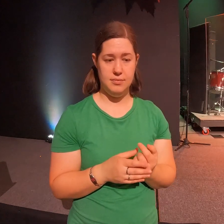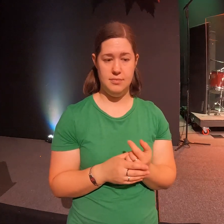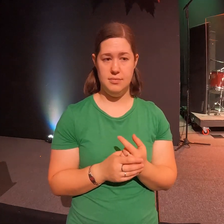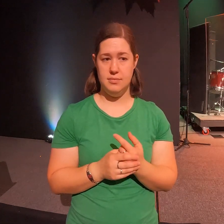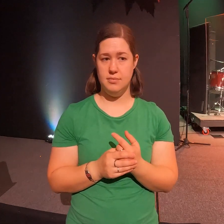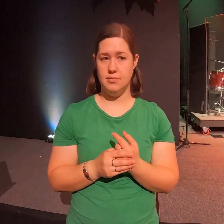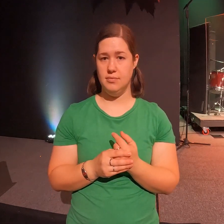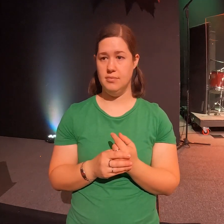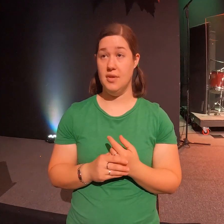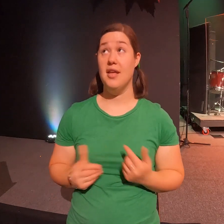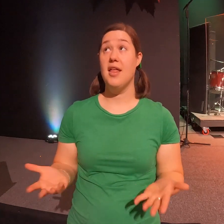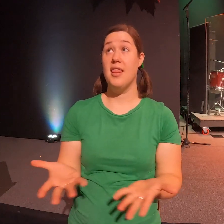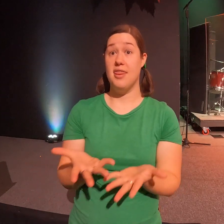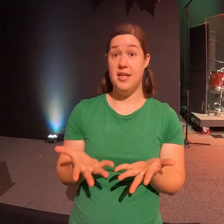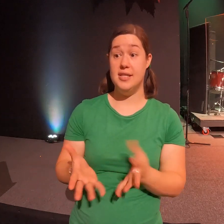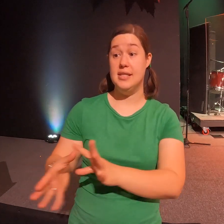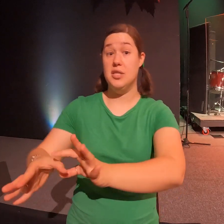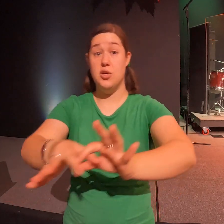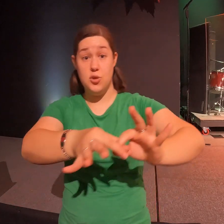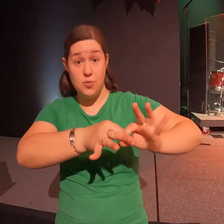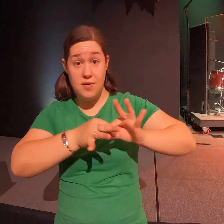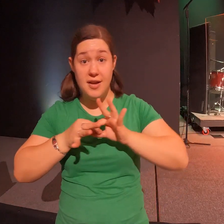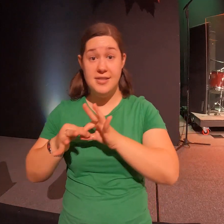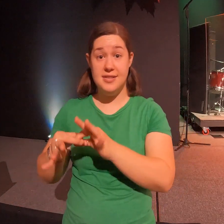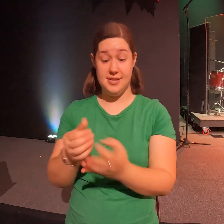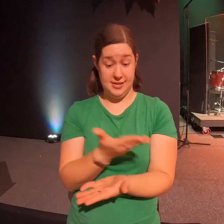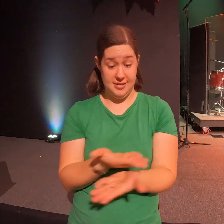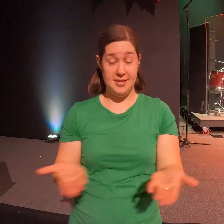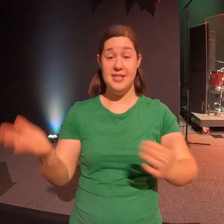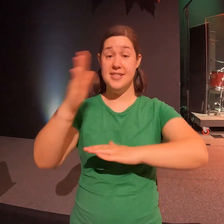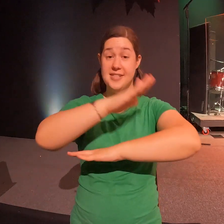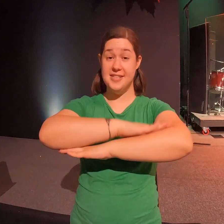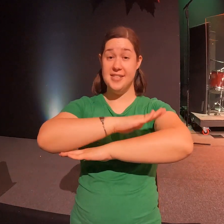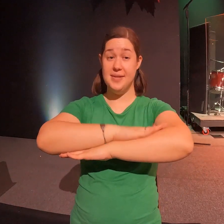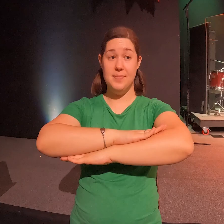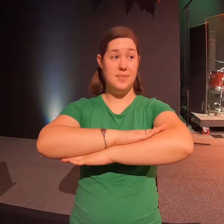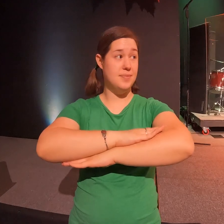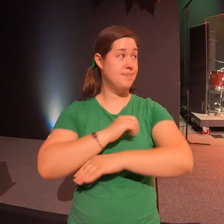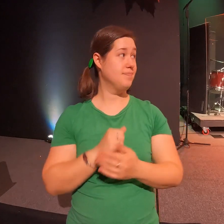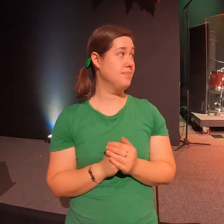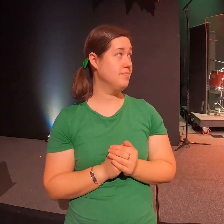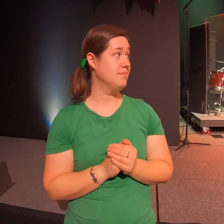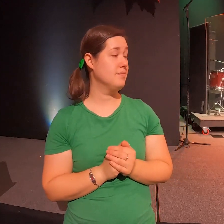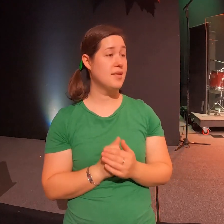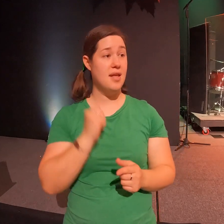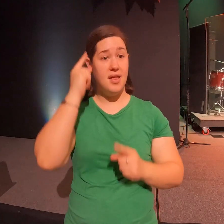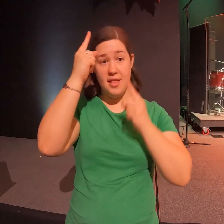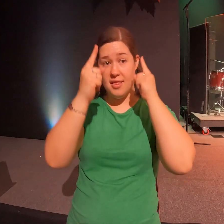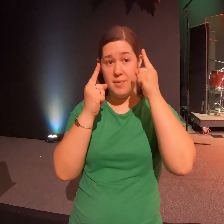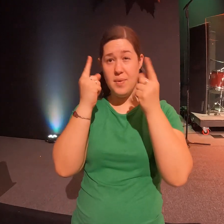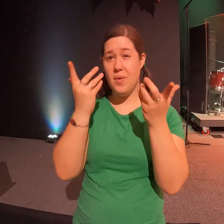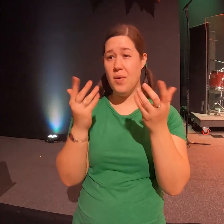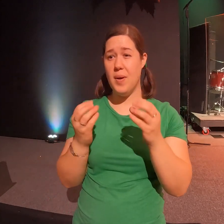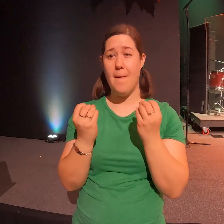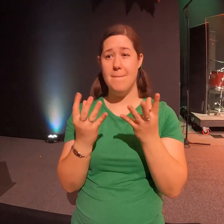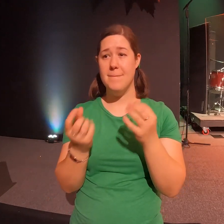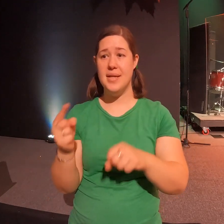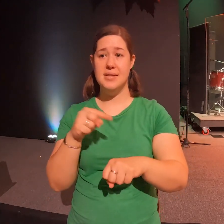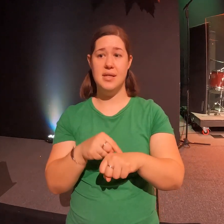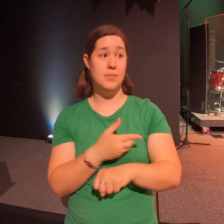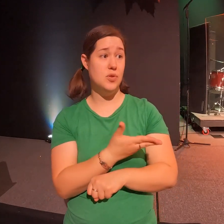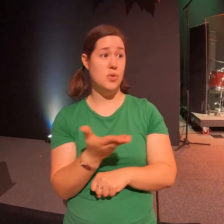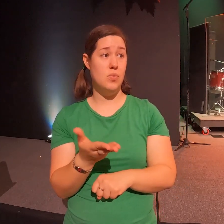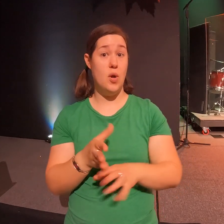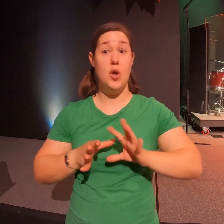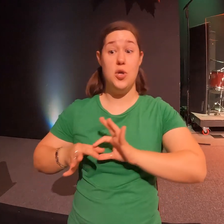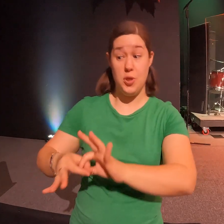This is what unites us, a table. Think of how many times you are united around friends and family around